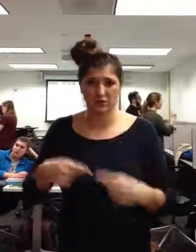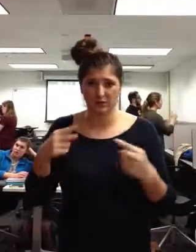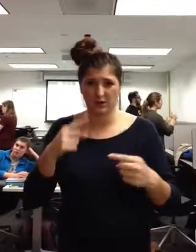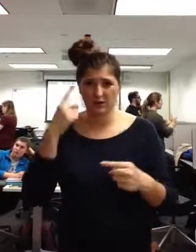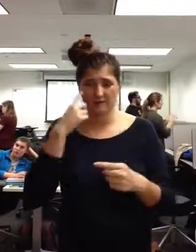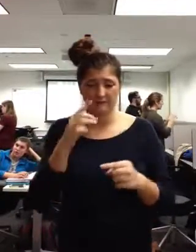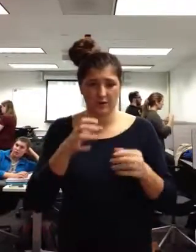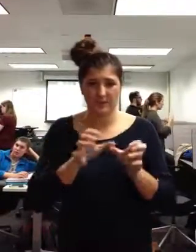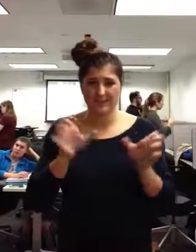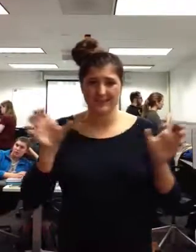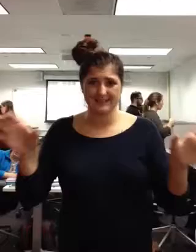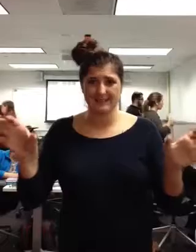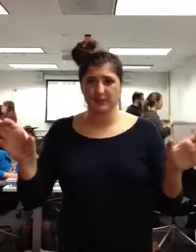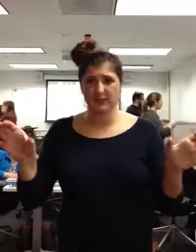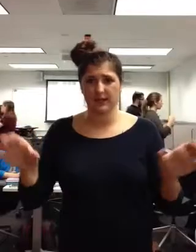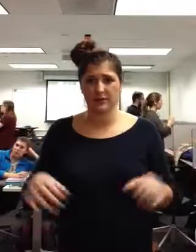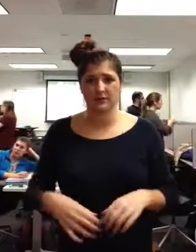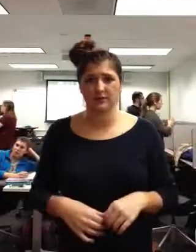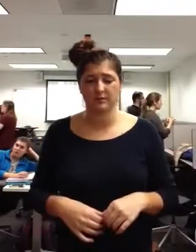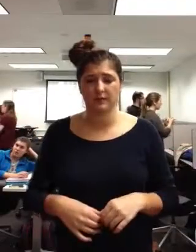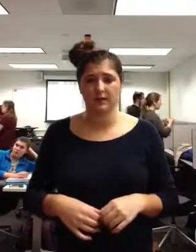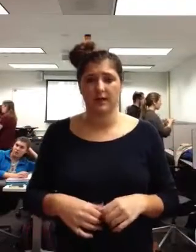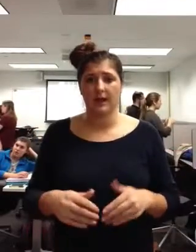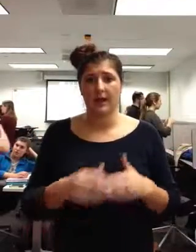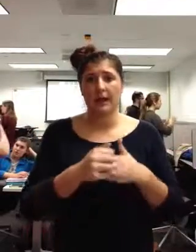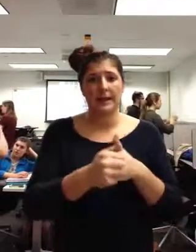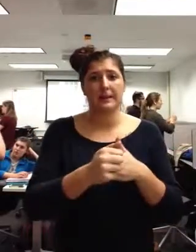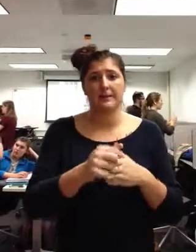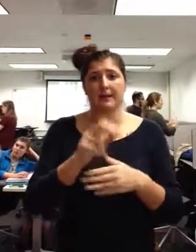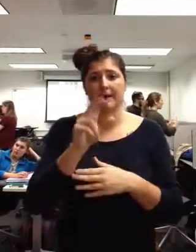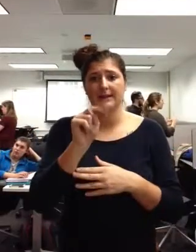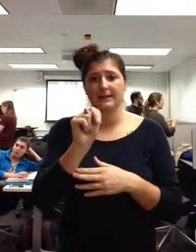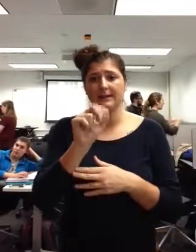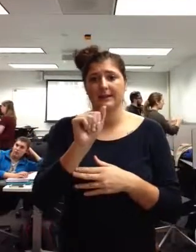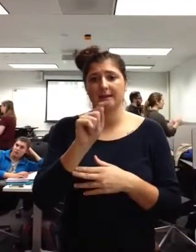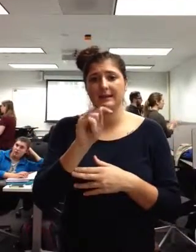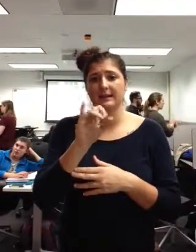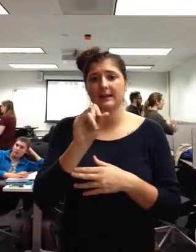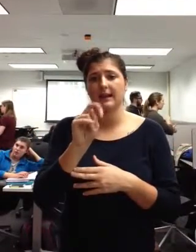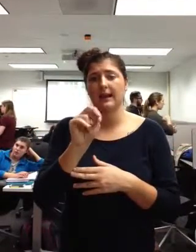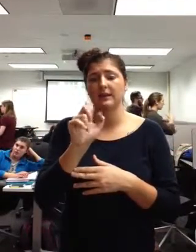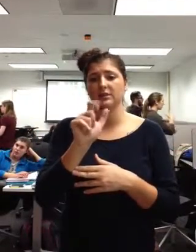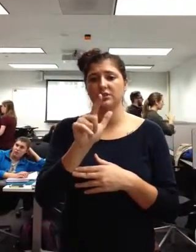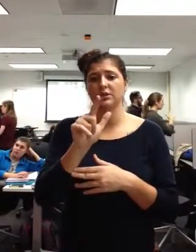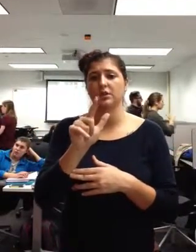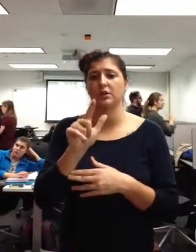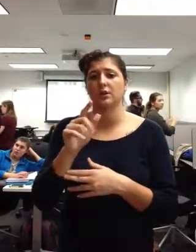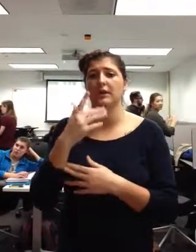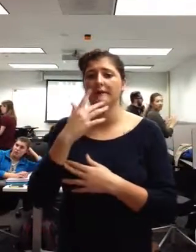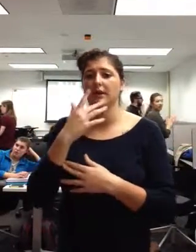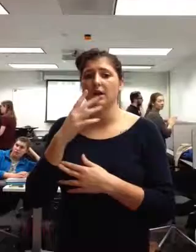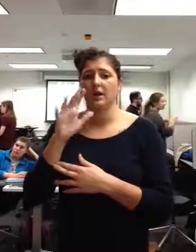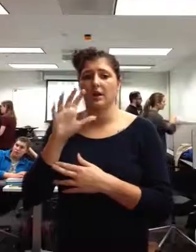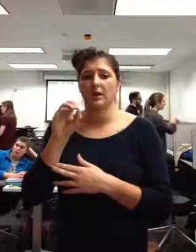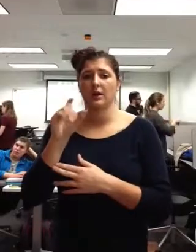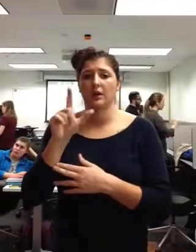led by the legal department of the National Association for the Advancement of Colored People, the NAACP.